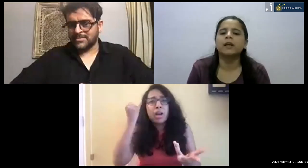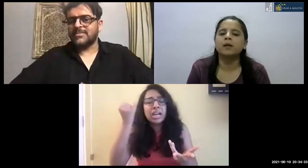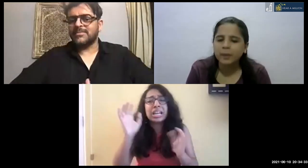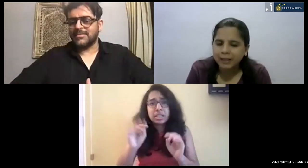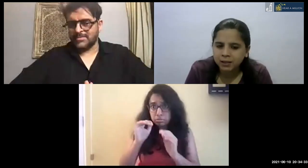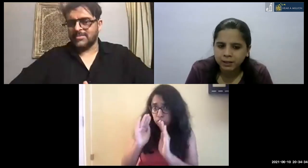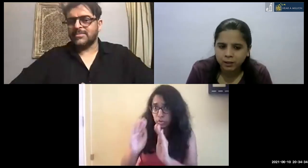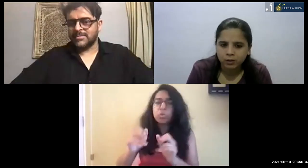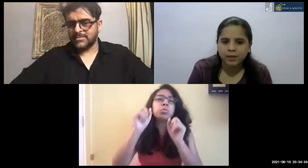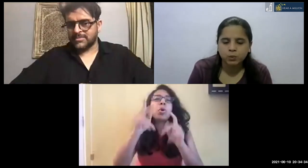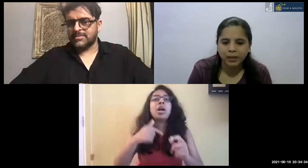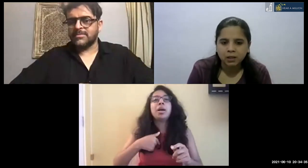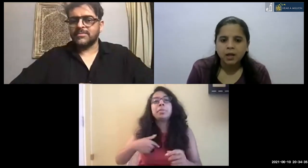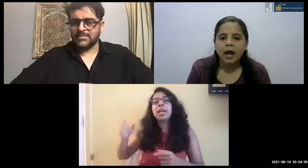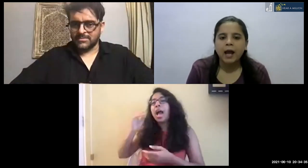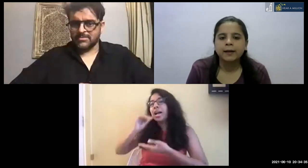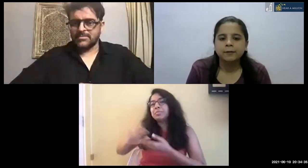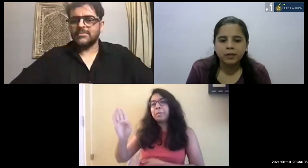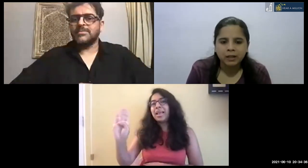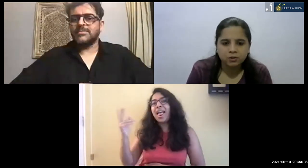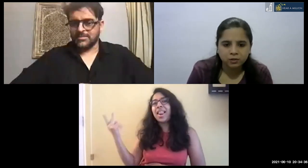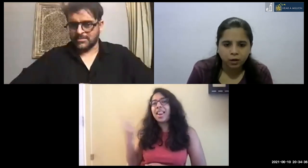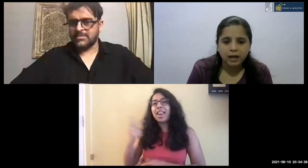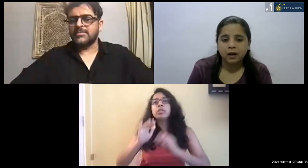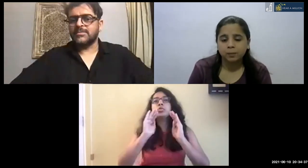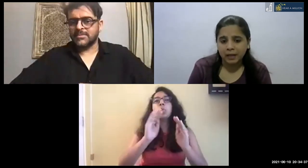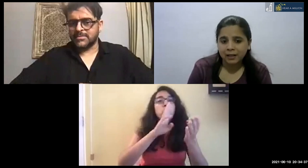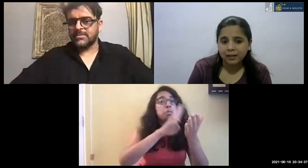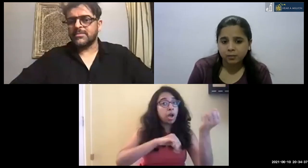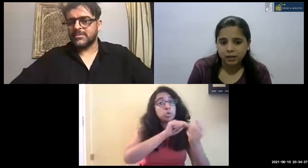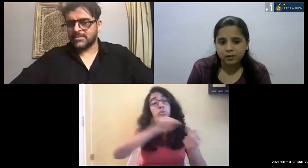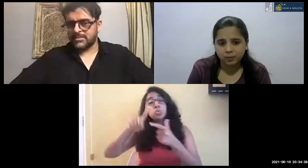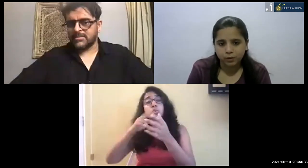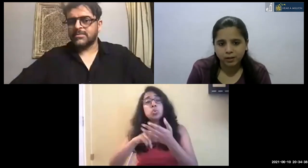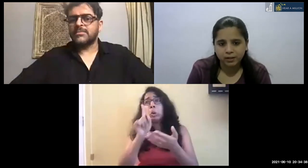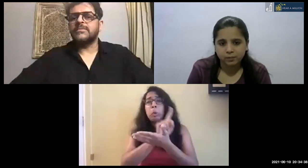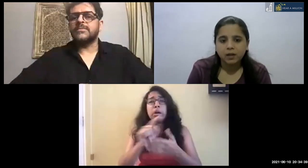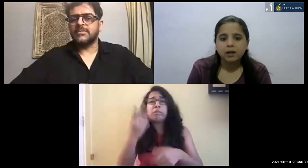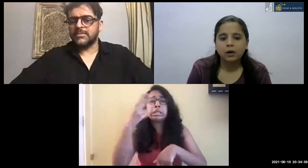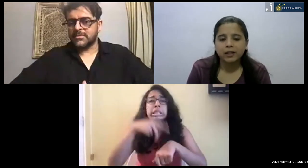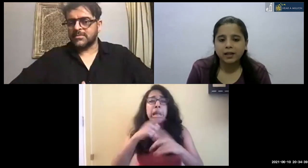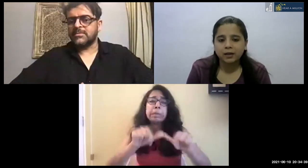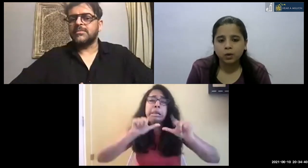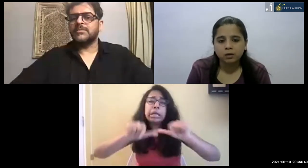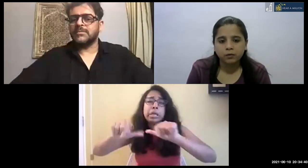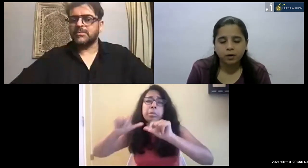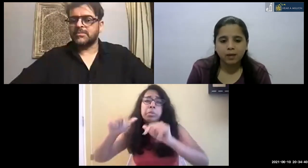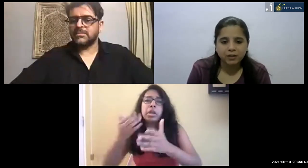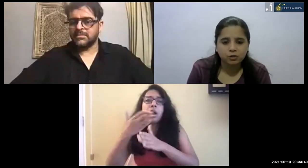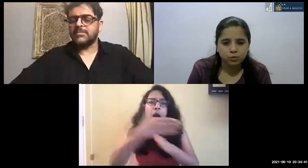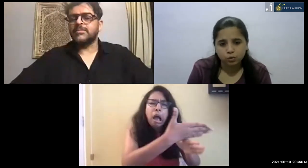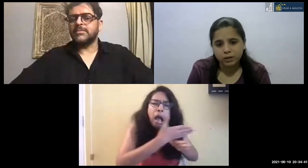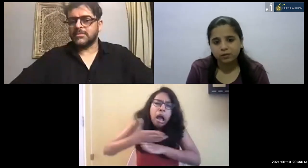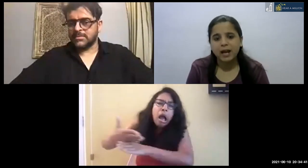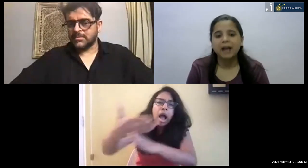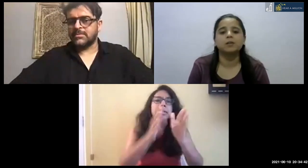So they are making the curriculum as well. And we just thought, Bilal and me, we supported them, how they can work from